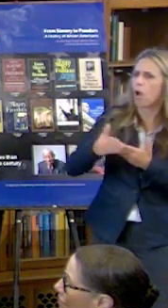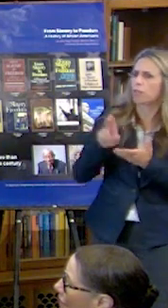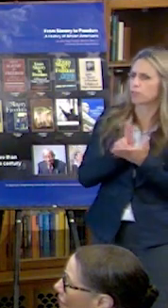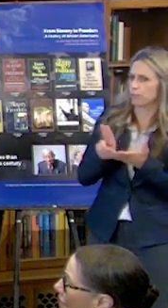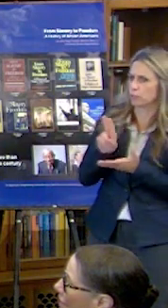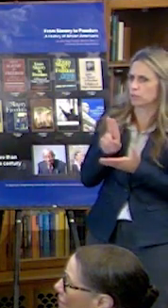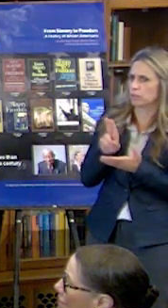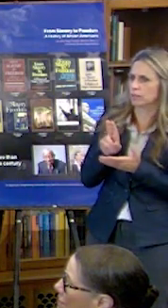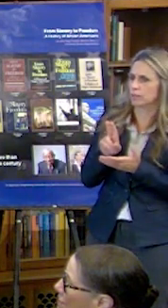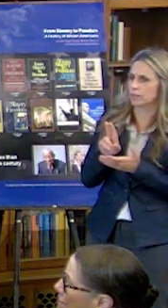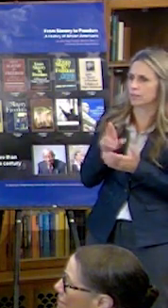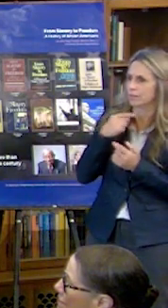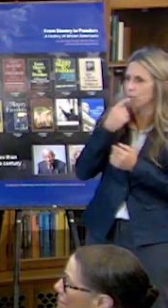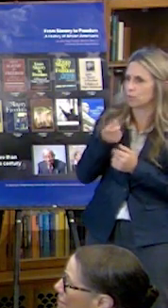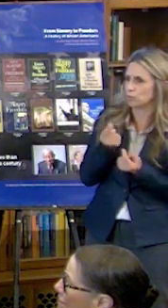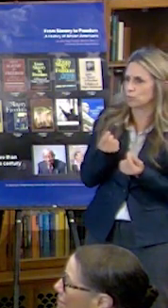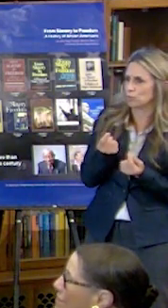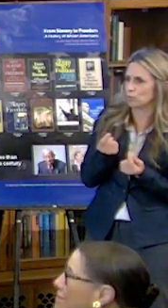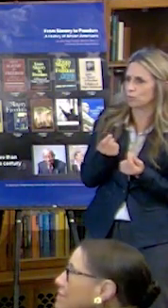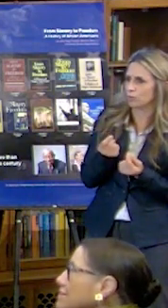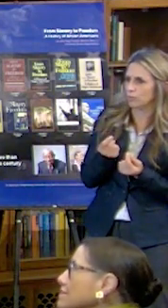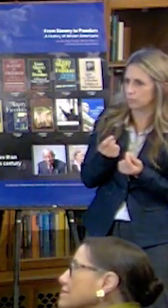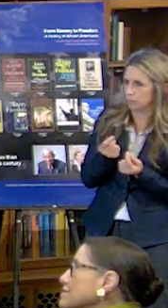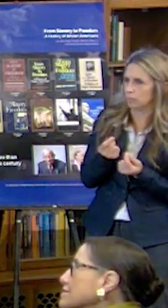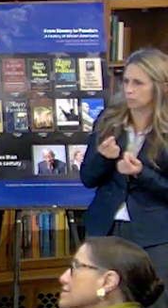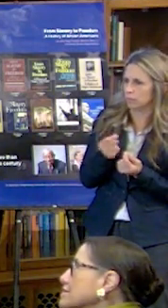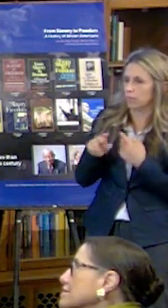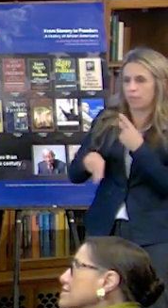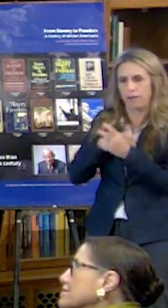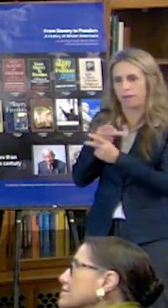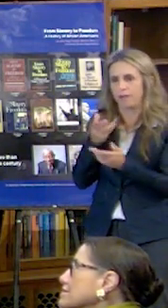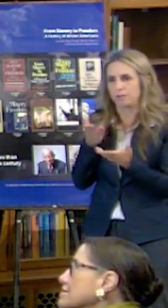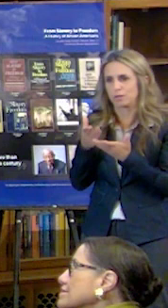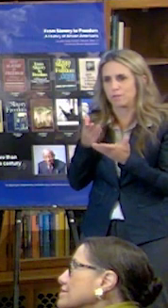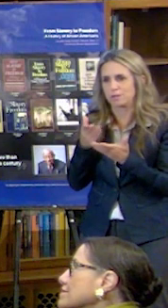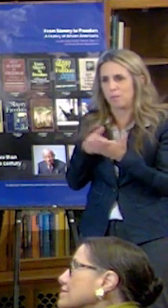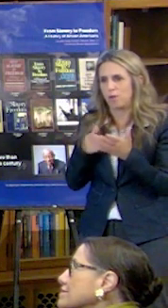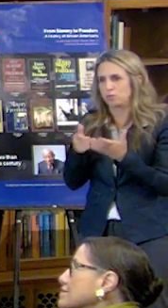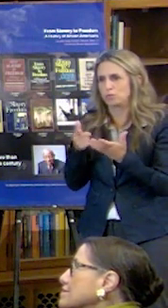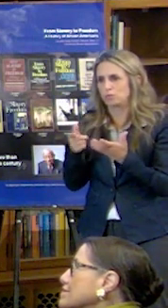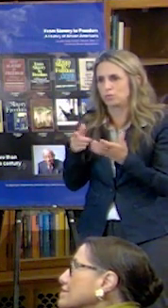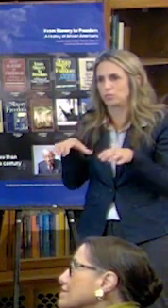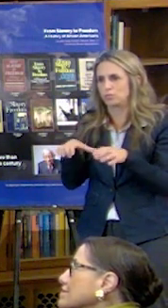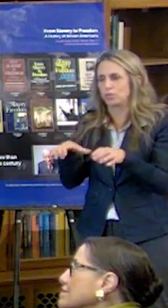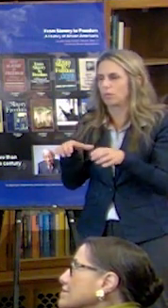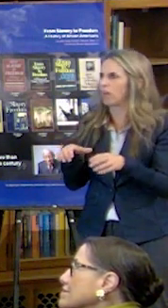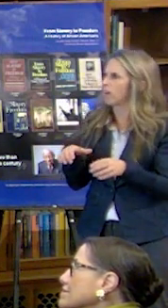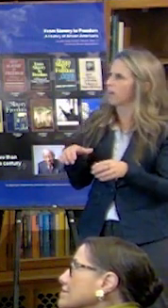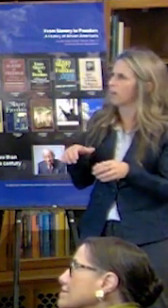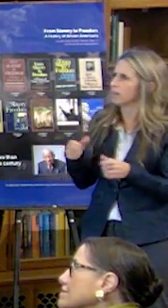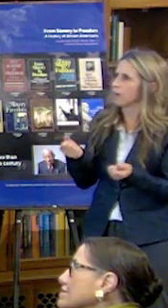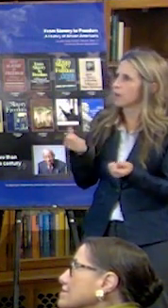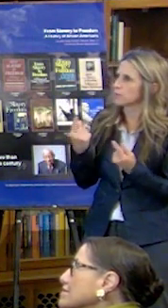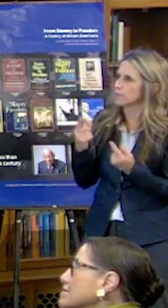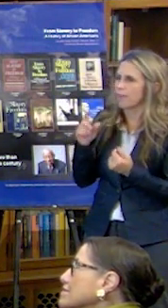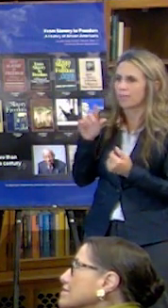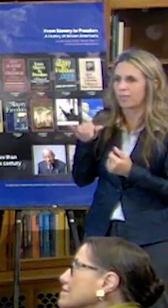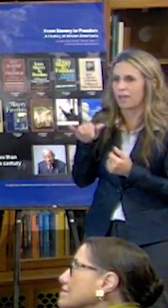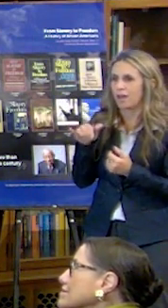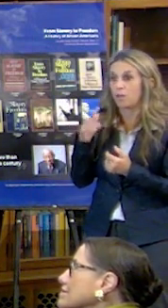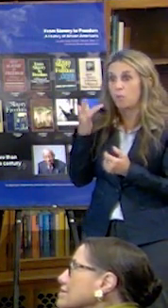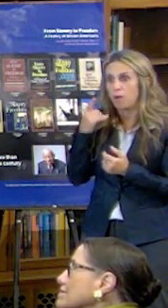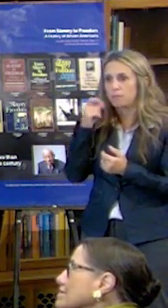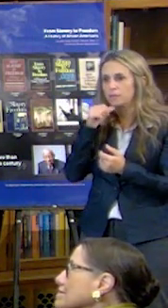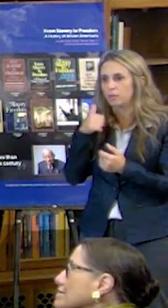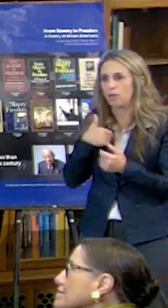university dictates to you as the kind of service that it wants you to do and and they can't process that right and partially is because